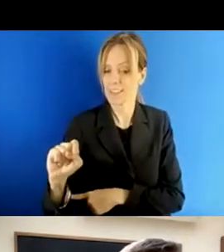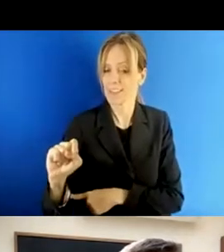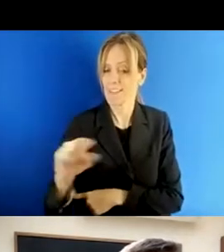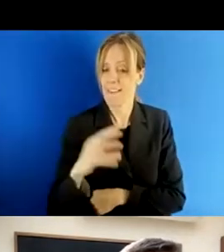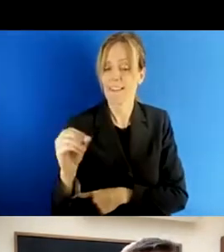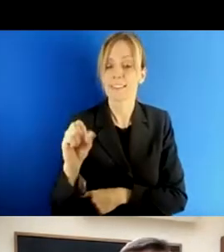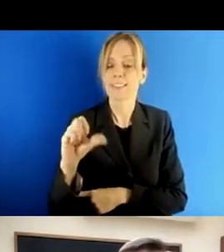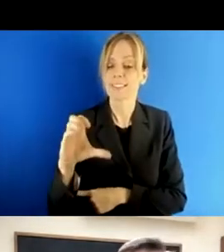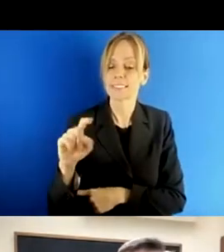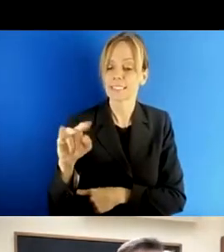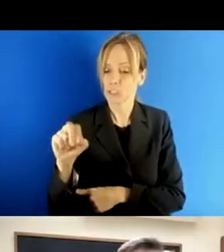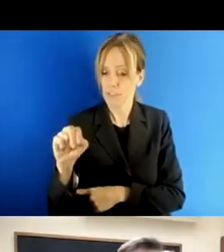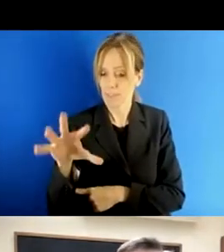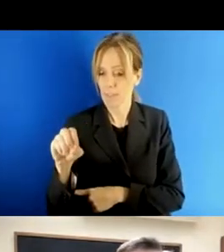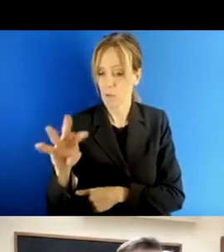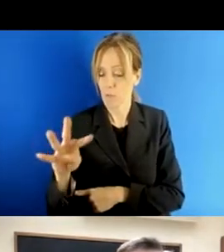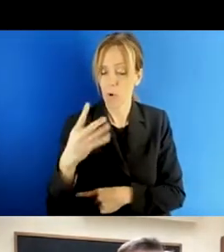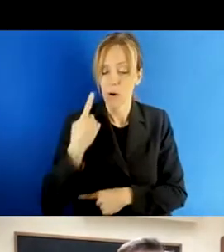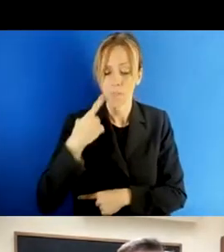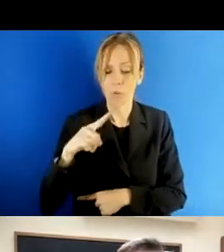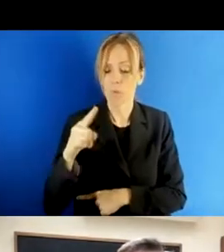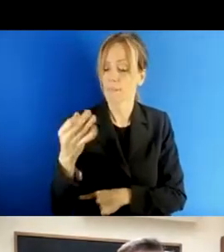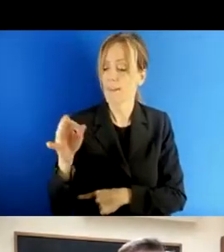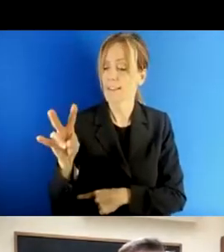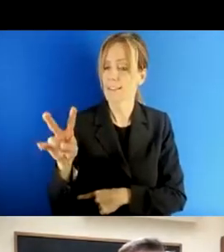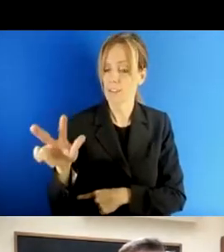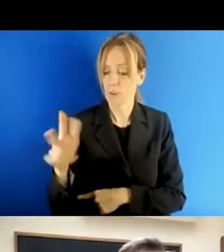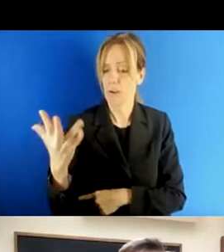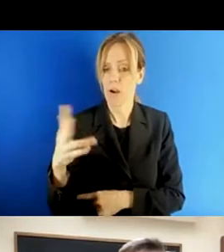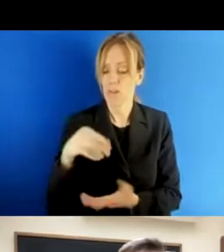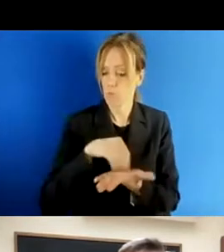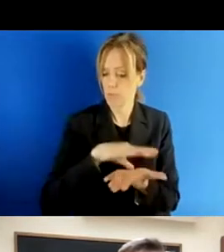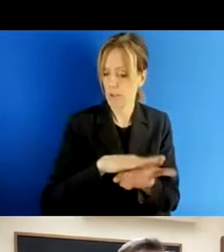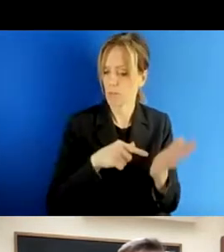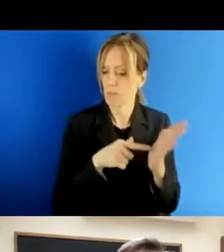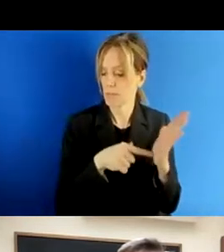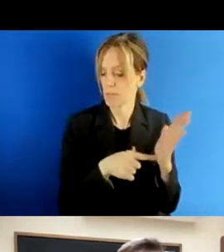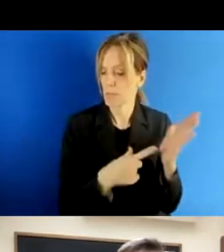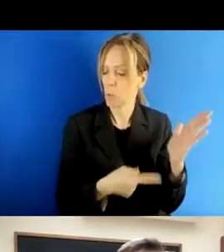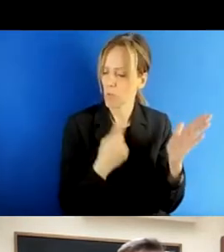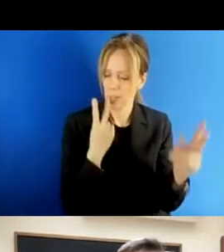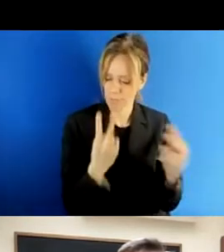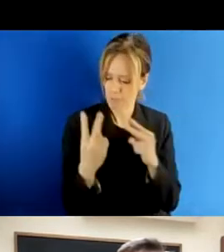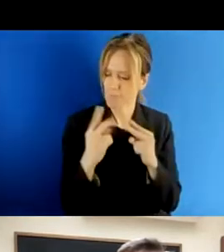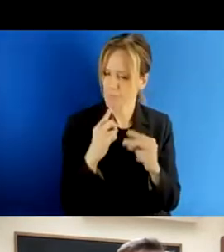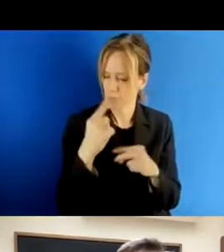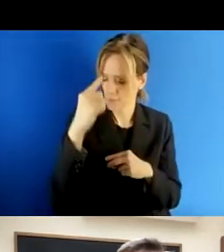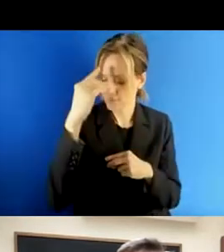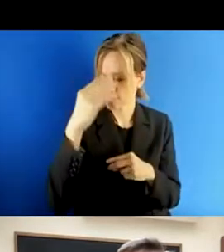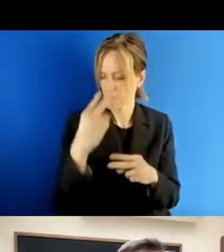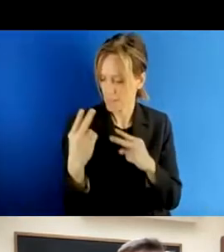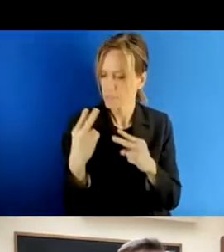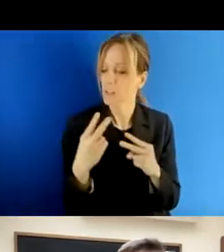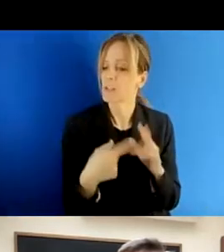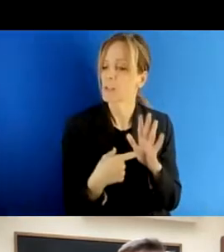of the 1973 Act also referenced. These moments of critical reflection reveal that in fact students are